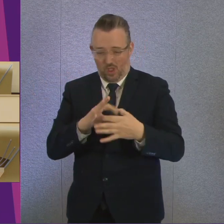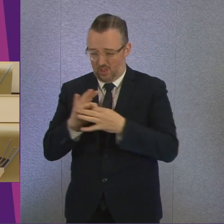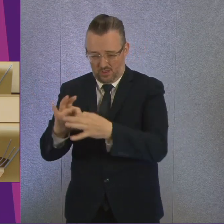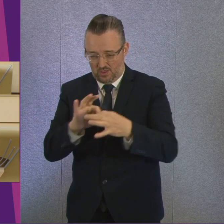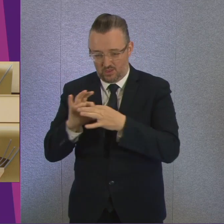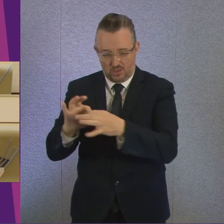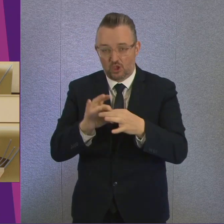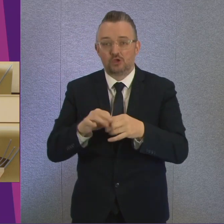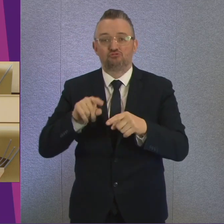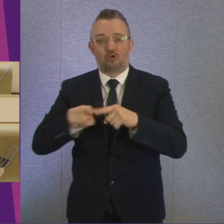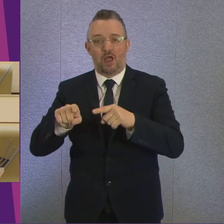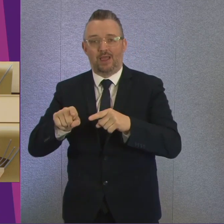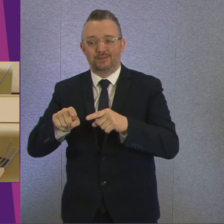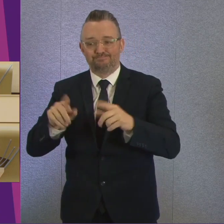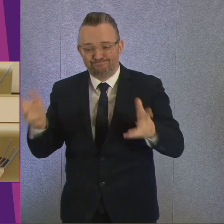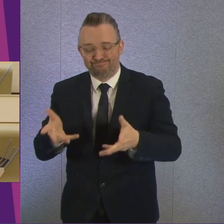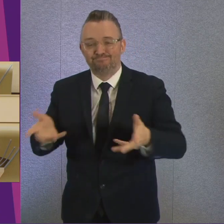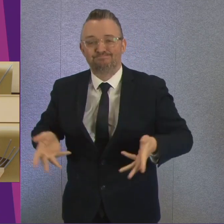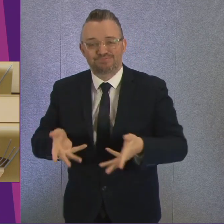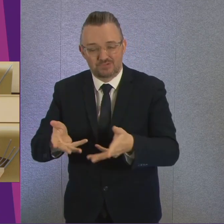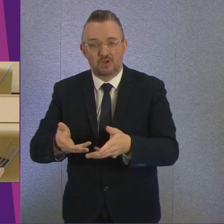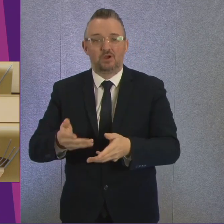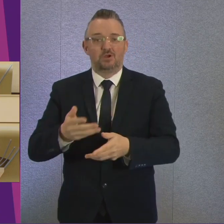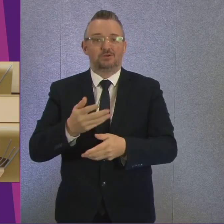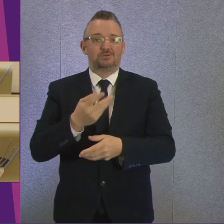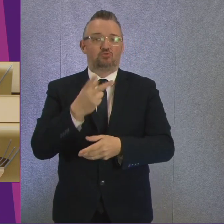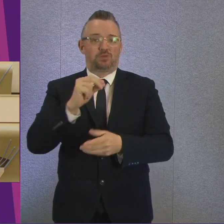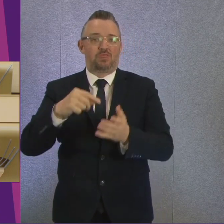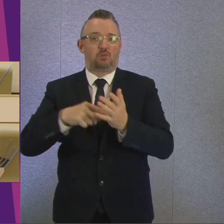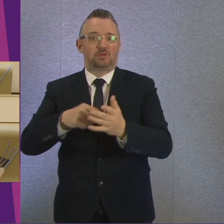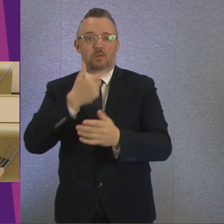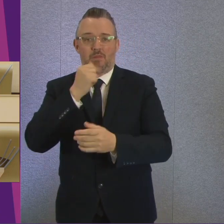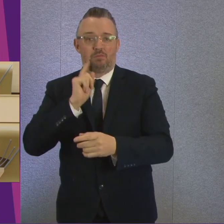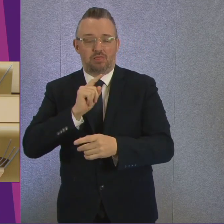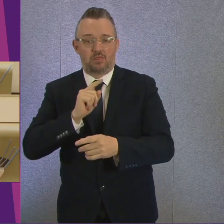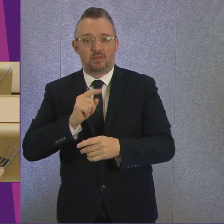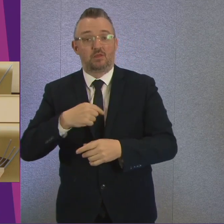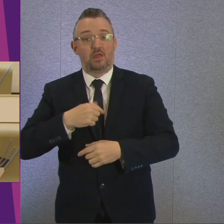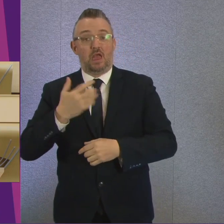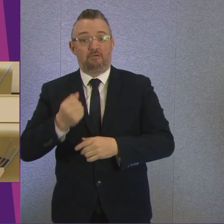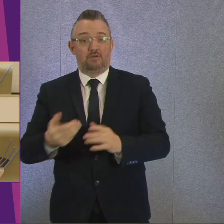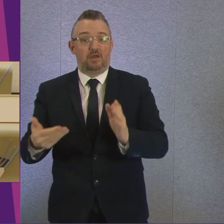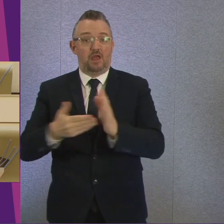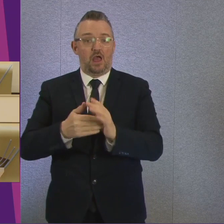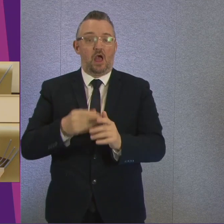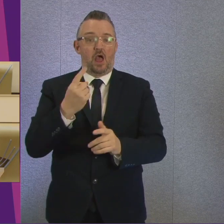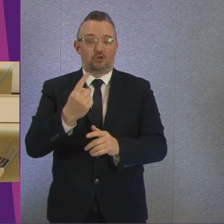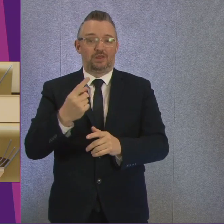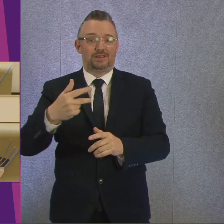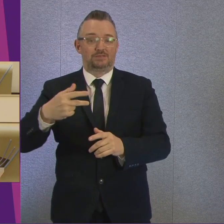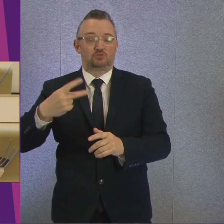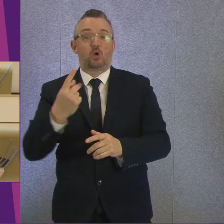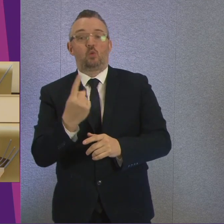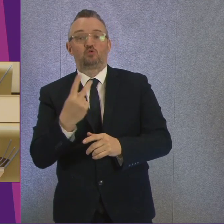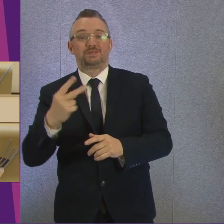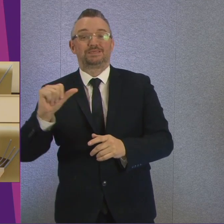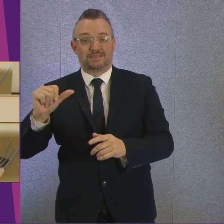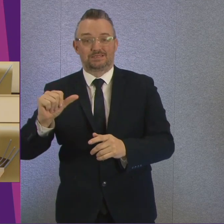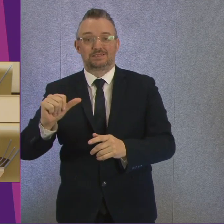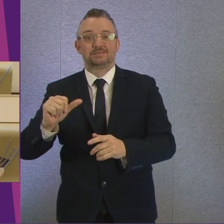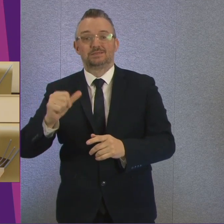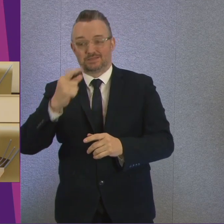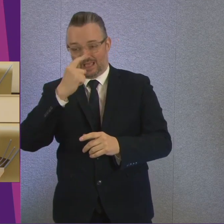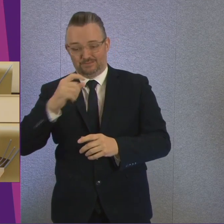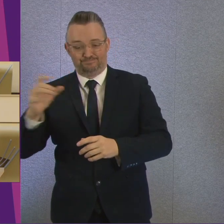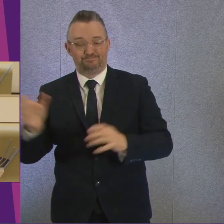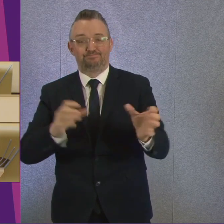order to deploy. My statement said 81, there's a further 126 ready and available for services to